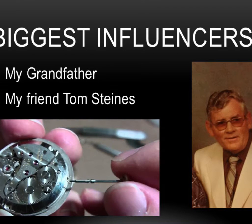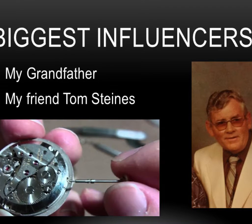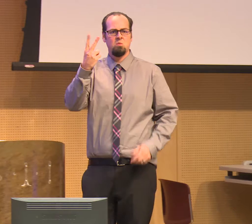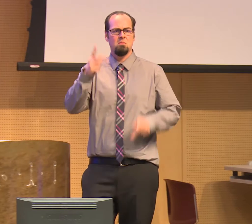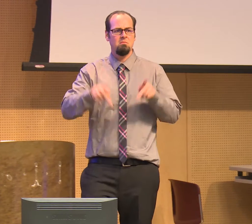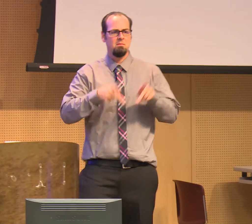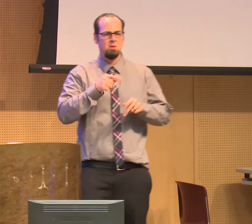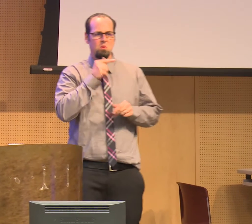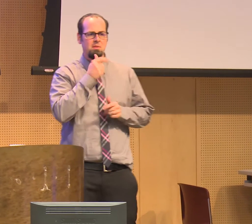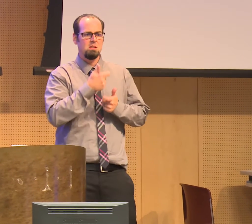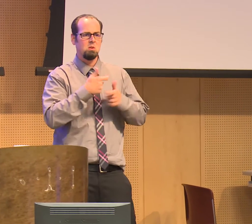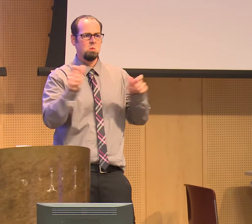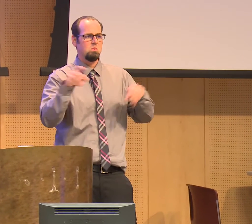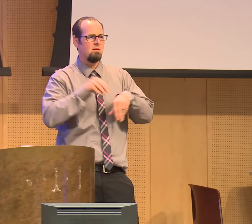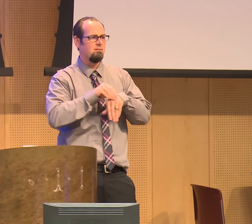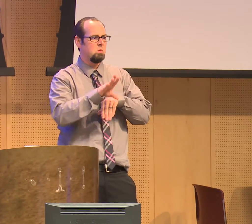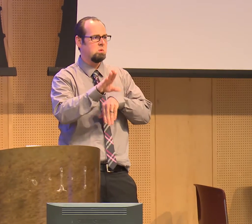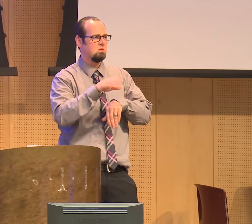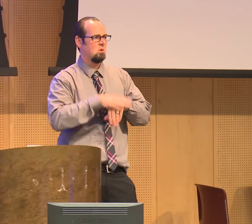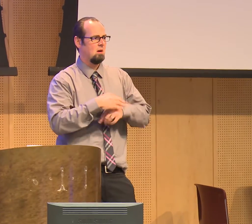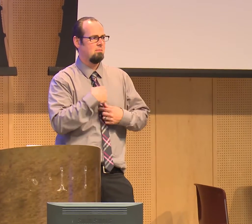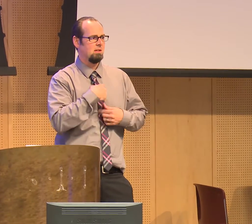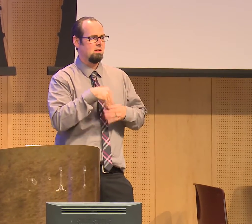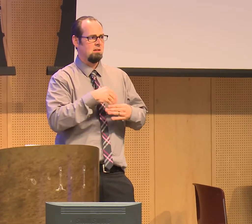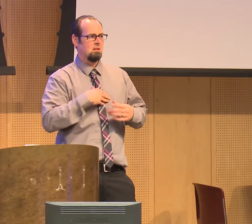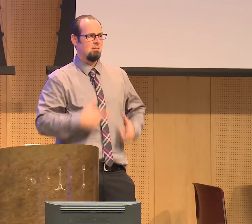There were two people who were very influential in my life